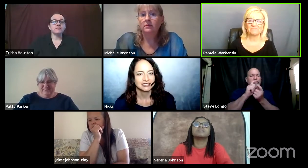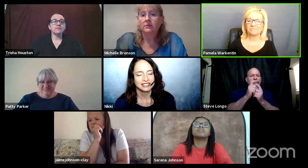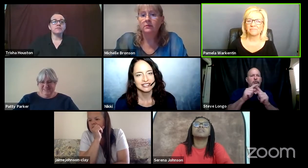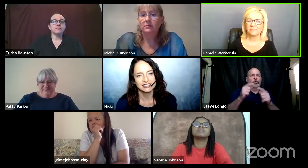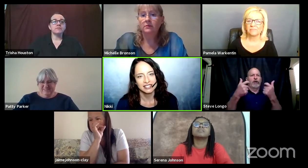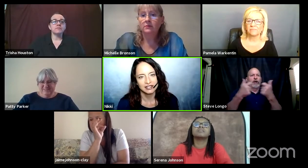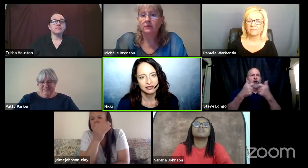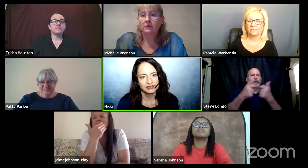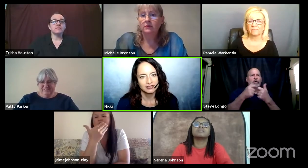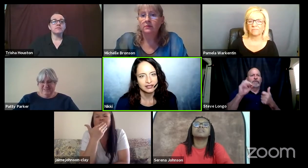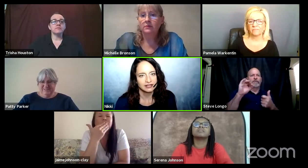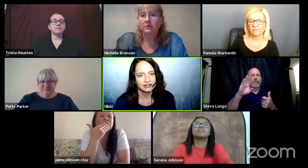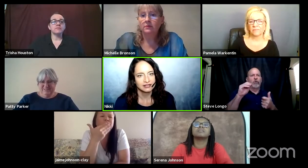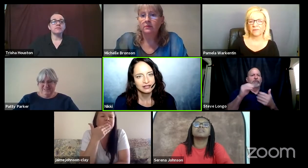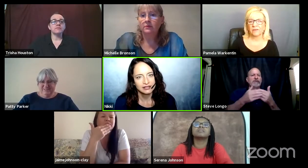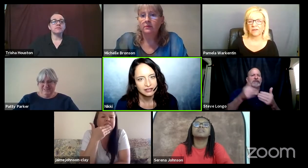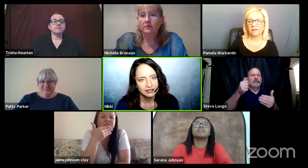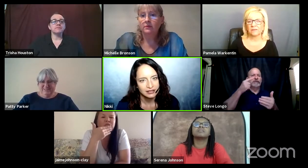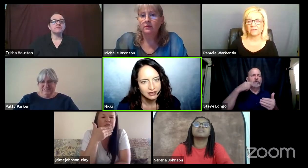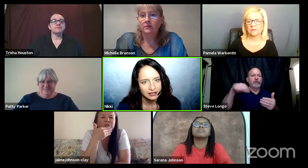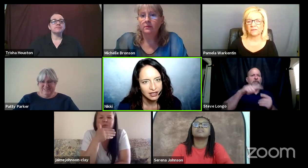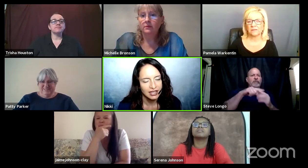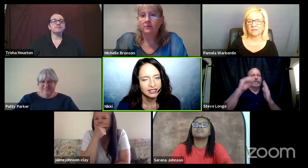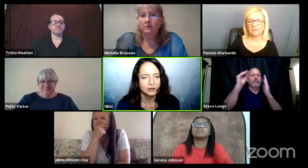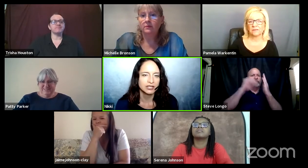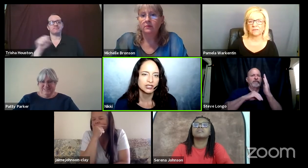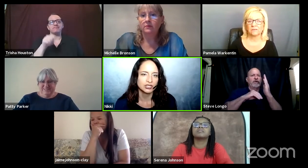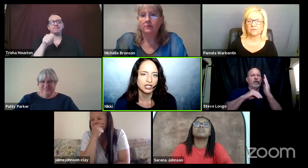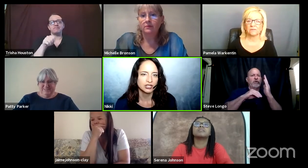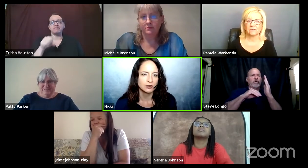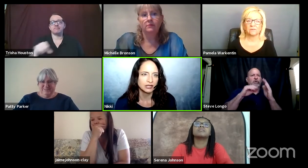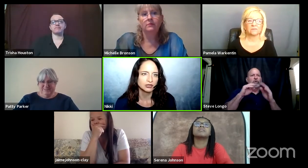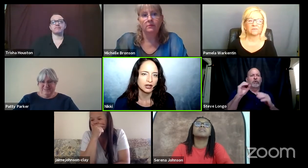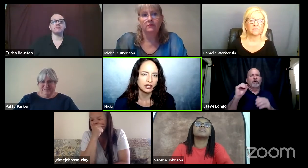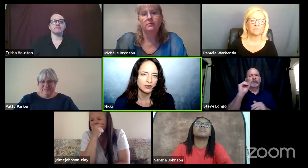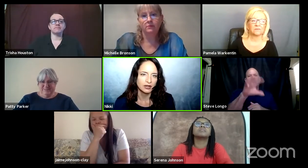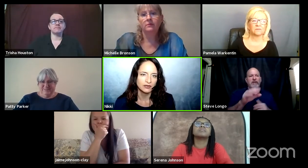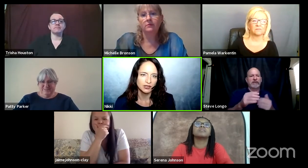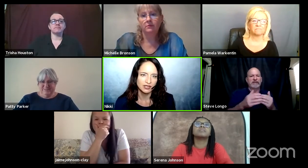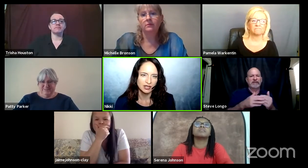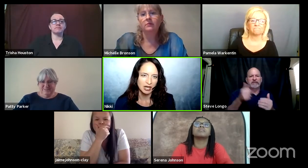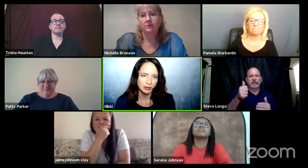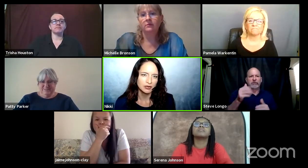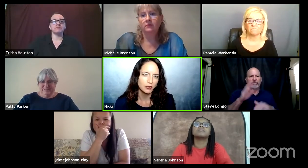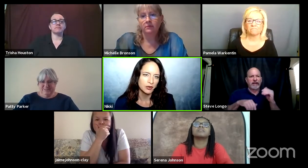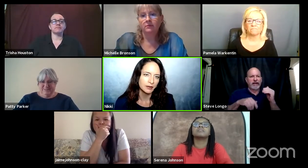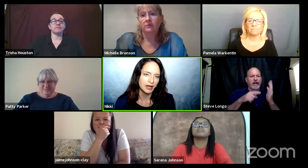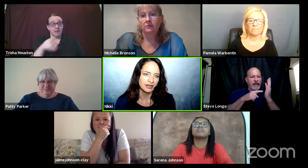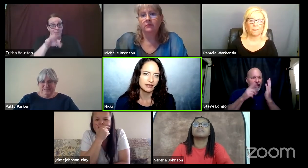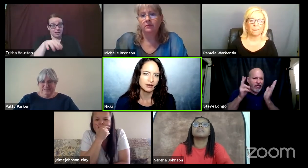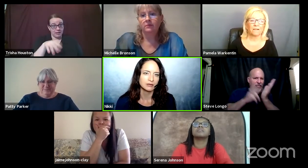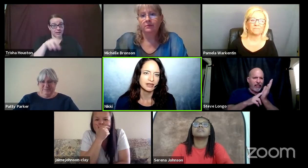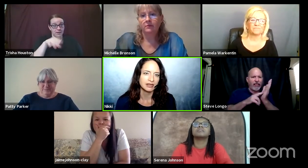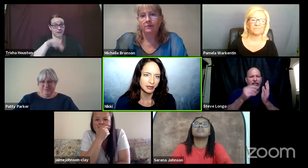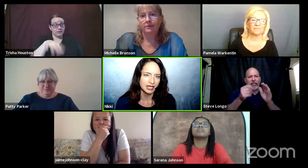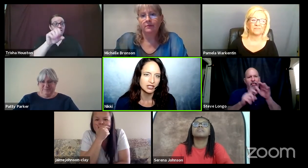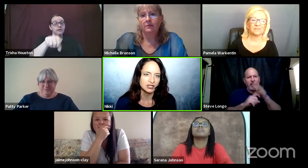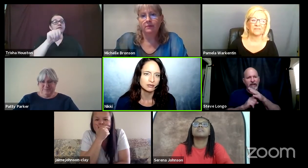This is Steve. I think we should change to an electronic form versus a paper form. I think that would make the application